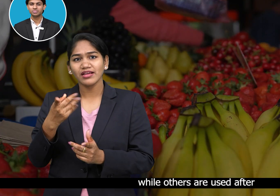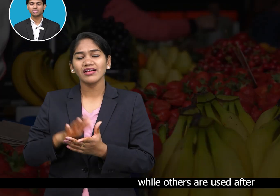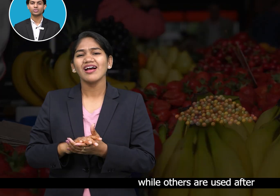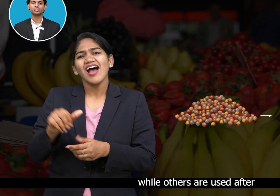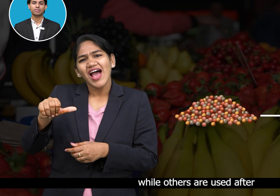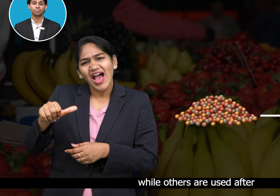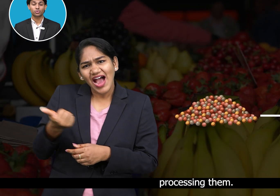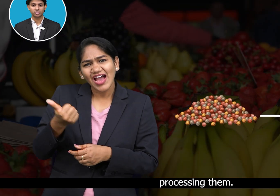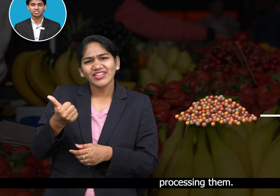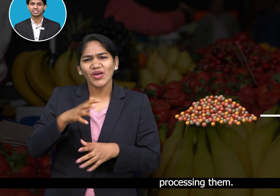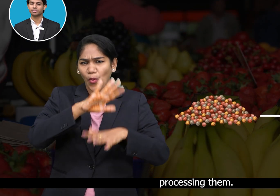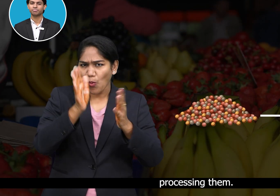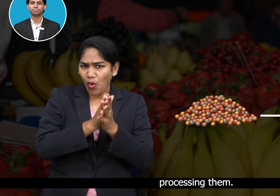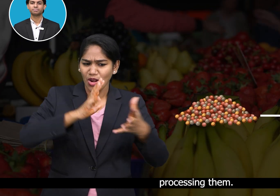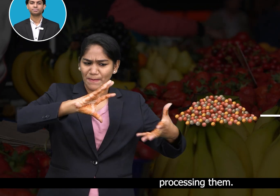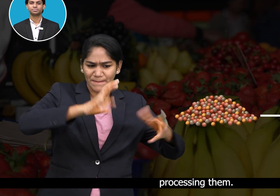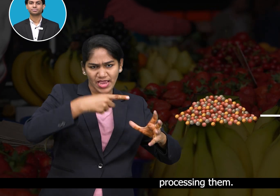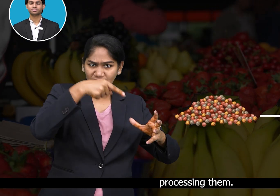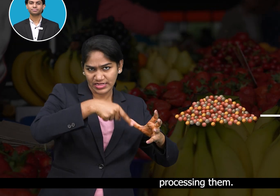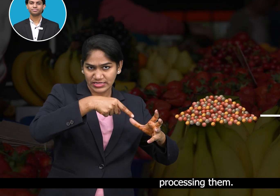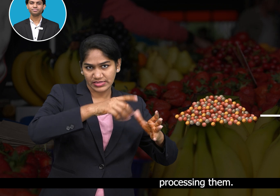while others are used after processing them.